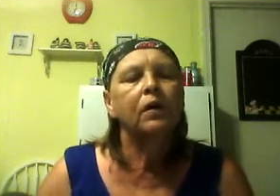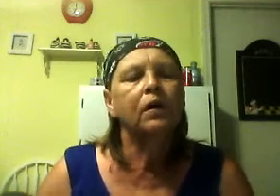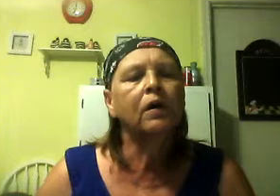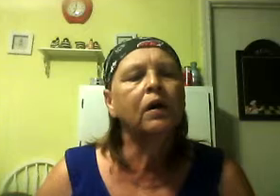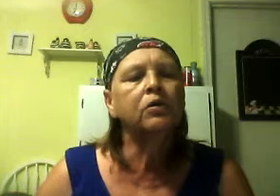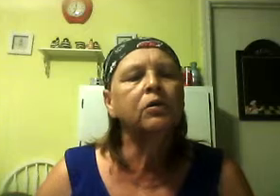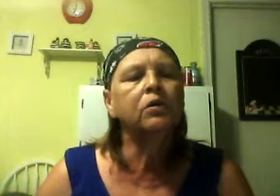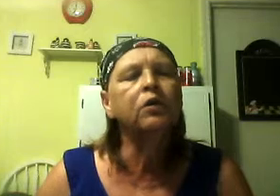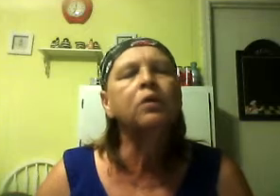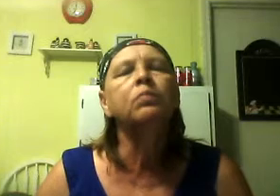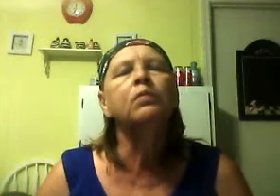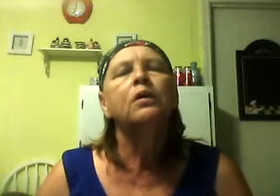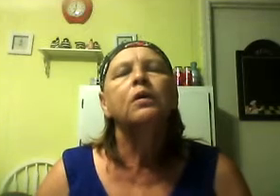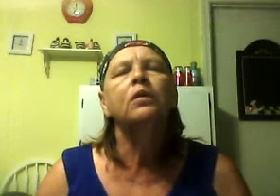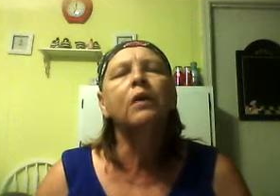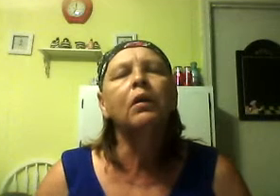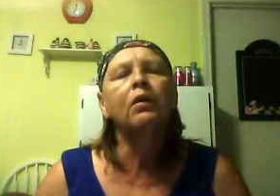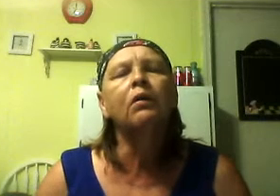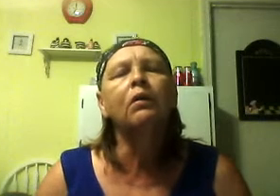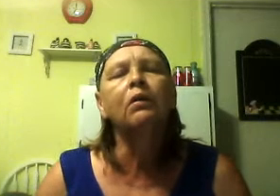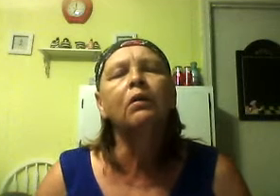far? I got you deep in my